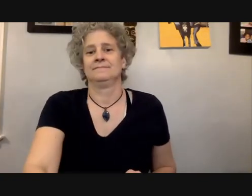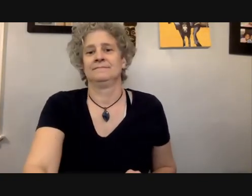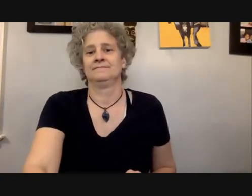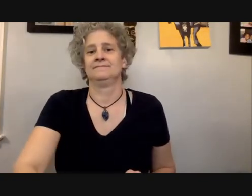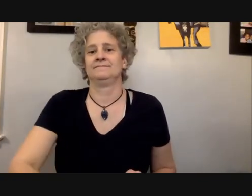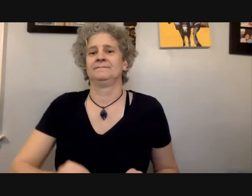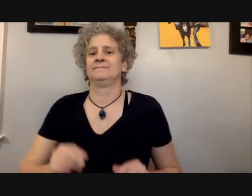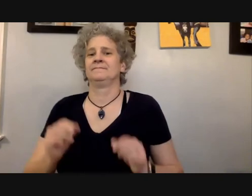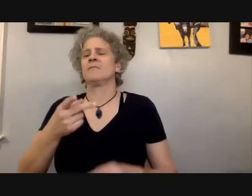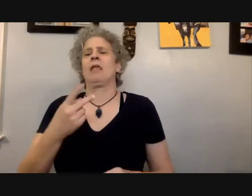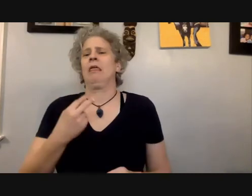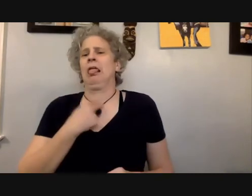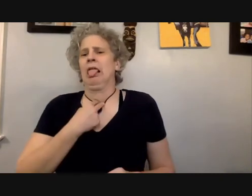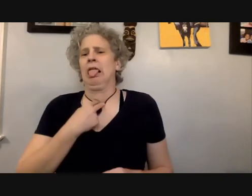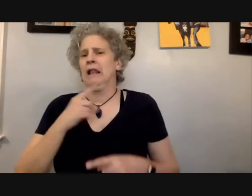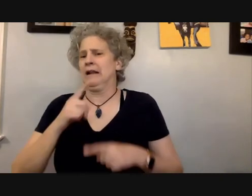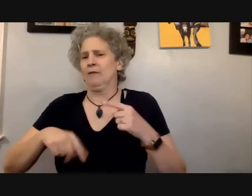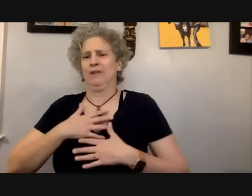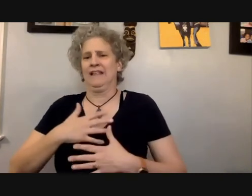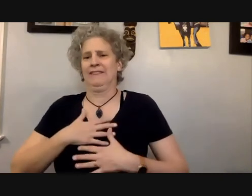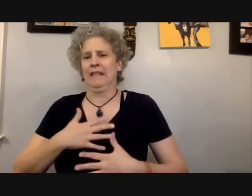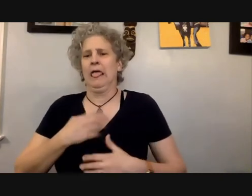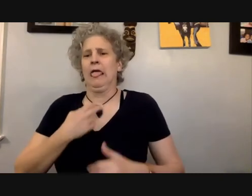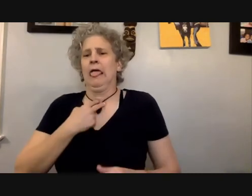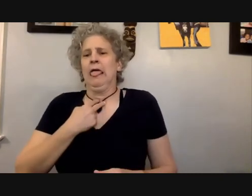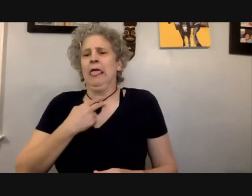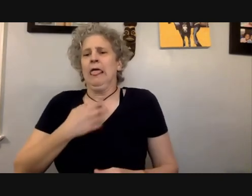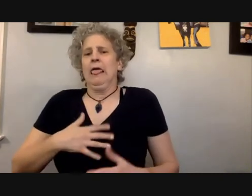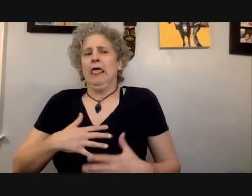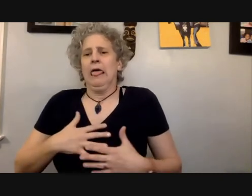but then you would add the sign for blood to articulate that it's a bloody nose.